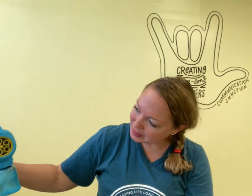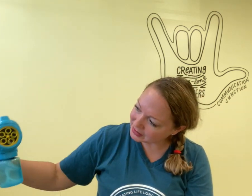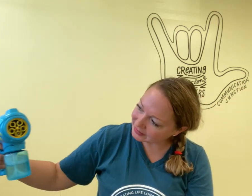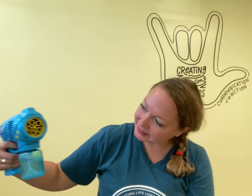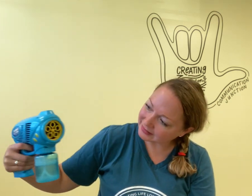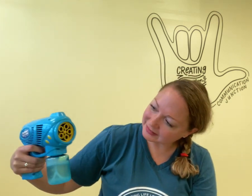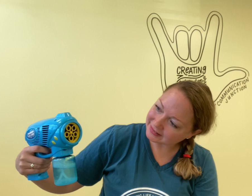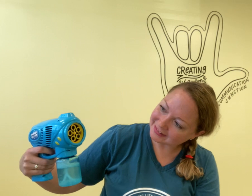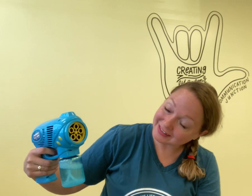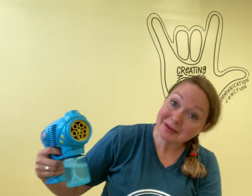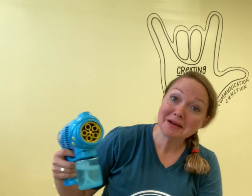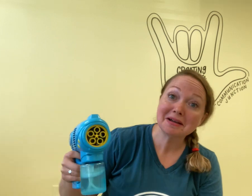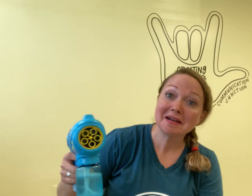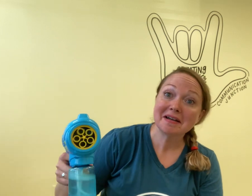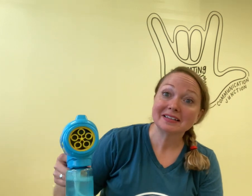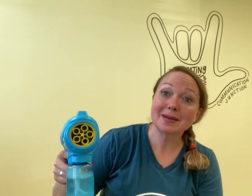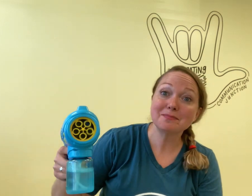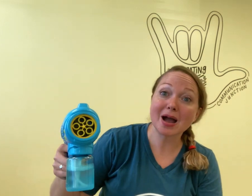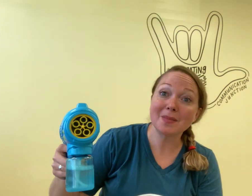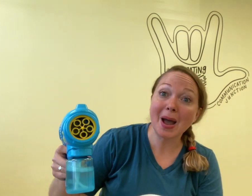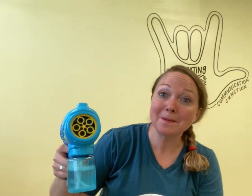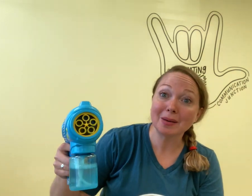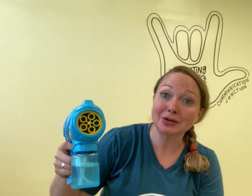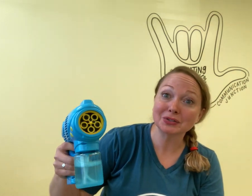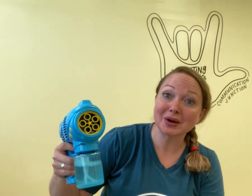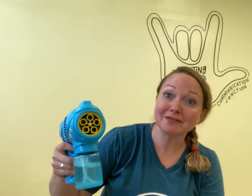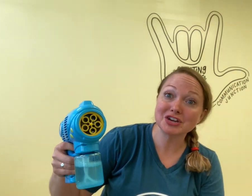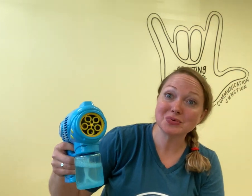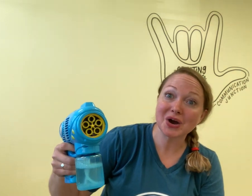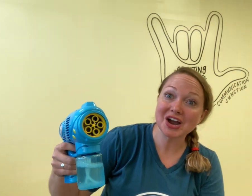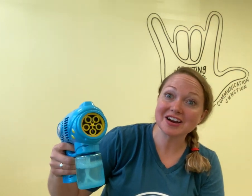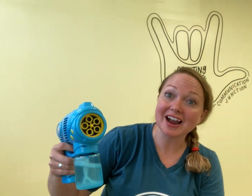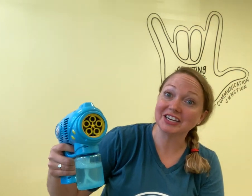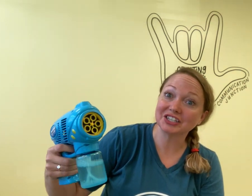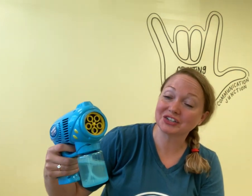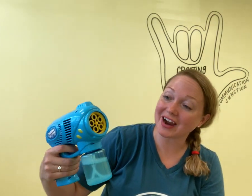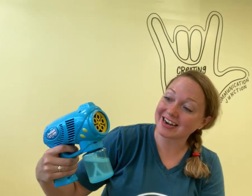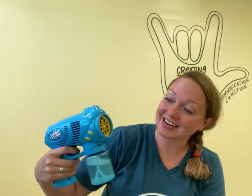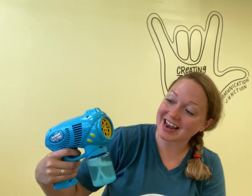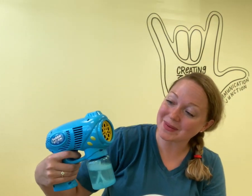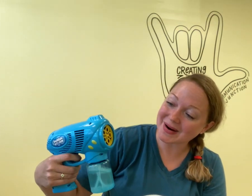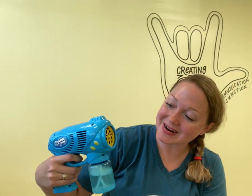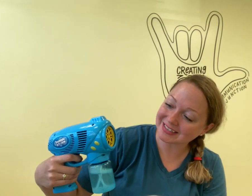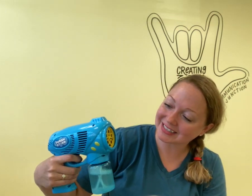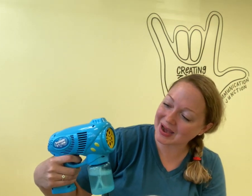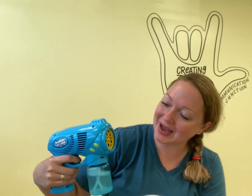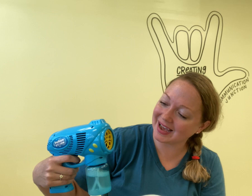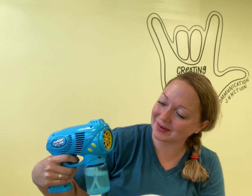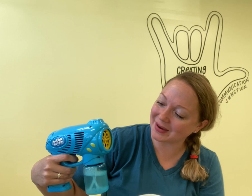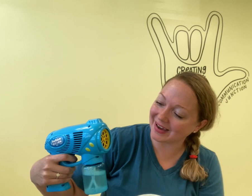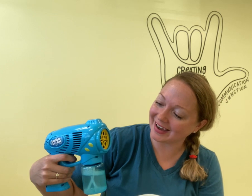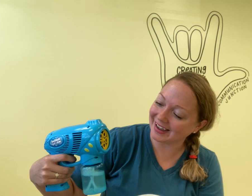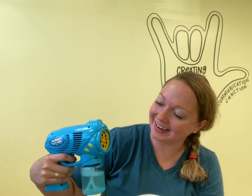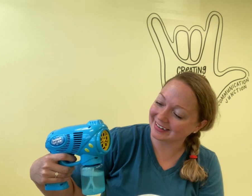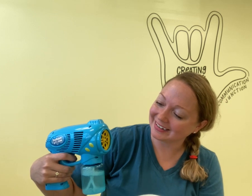Bubbles. Say, come out, Bubbles, wherever you are. I just tried it and it worked. Come on.